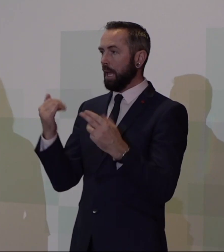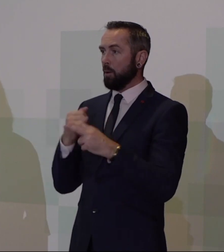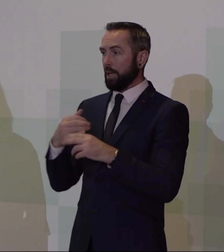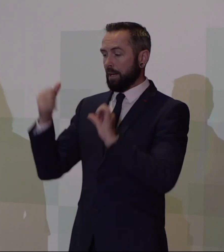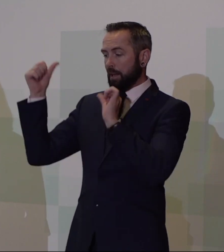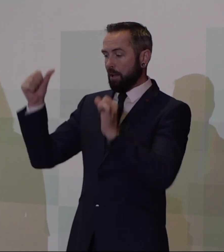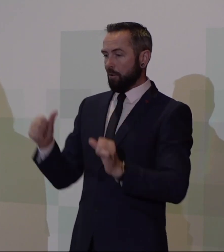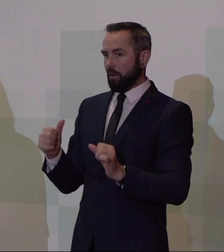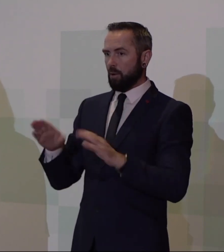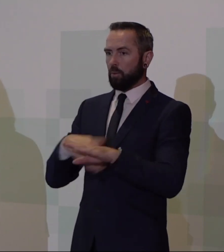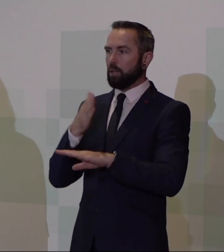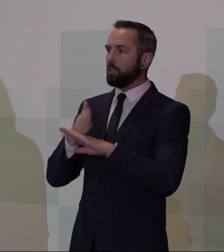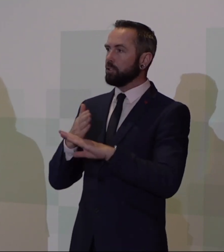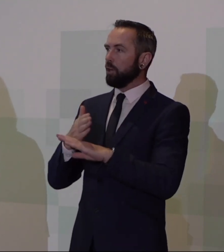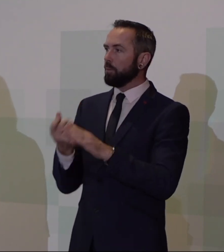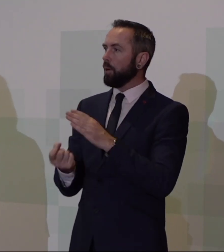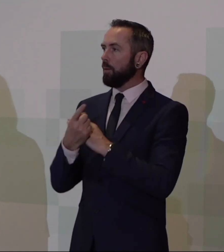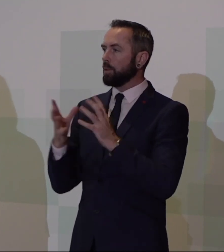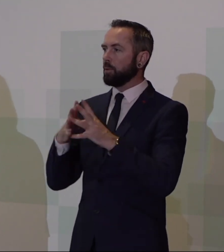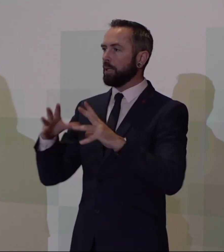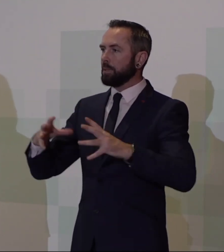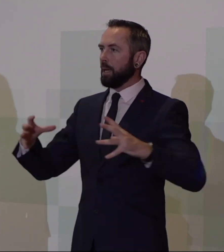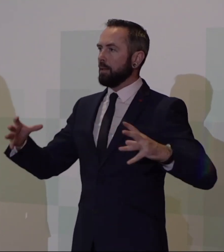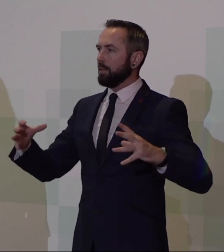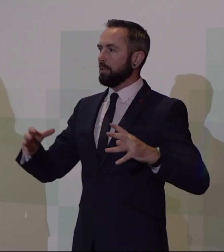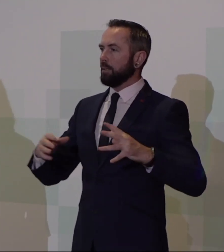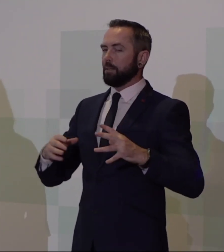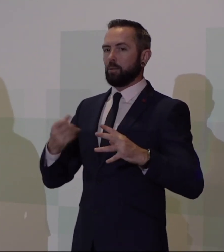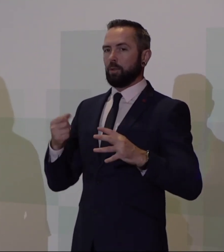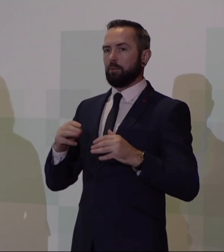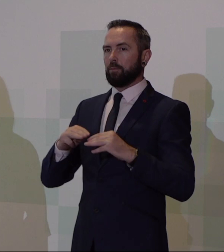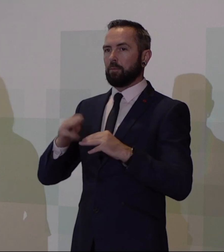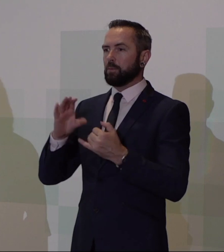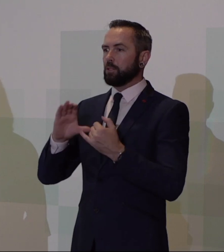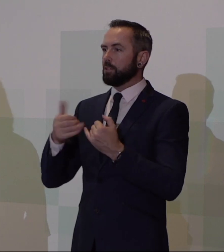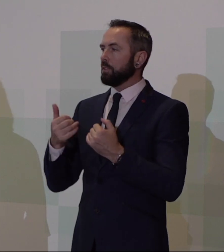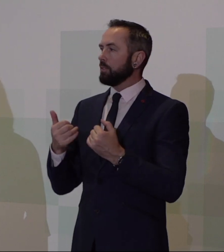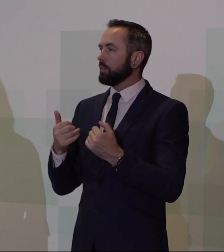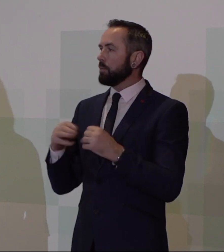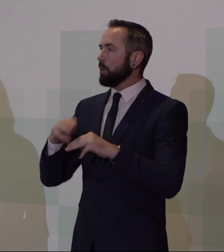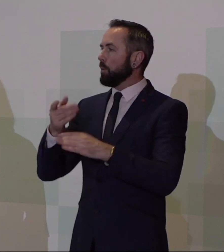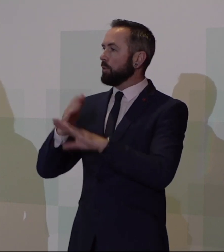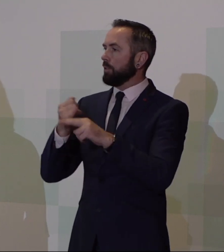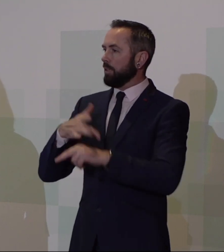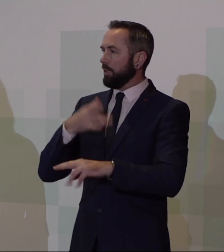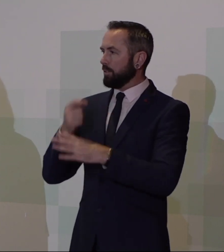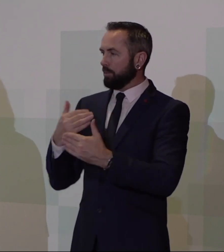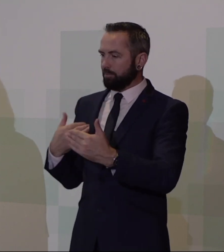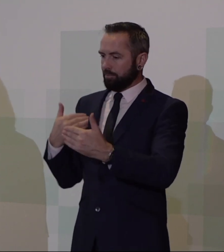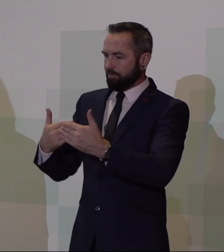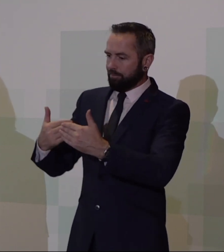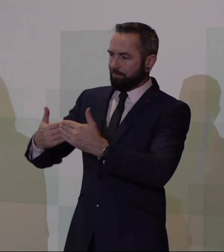job opportunities are rapidly expanding, and it's likely that our students will have several jobs in their lifetime. Keeping up to date